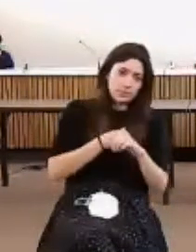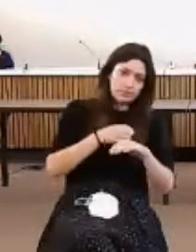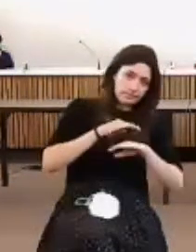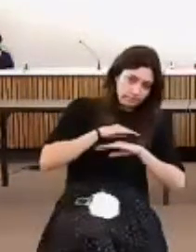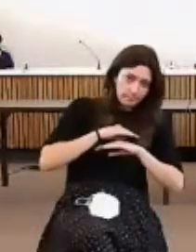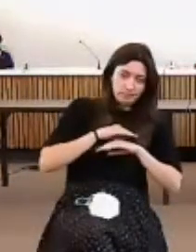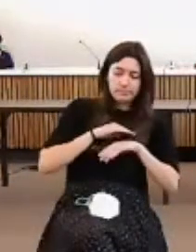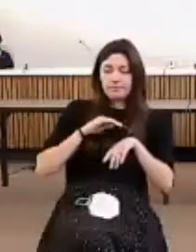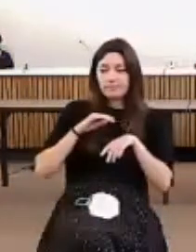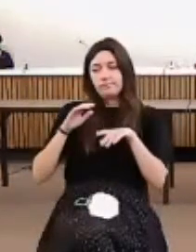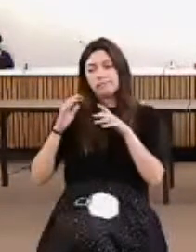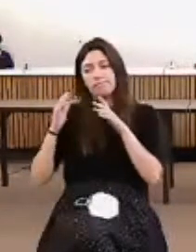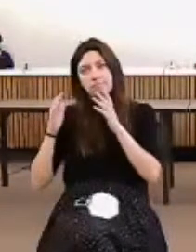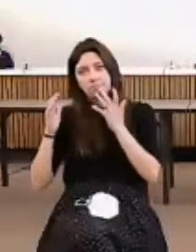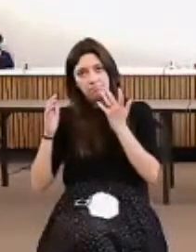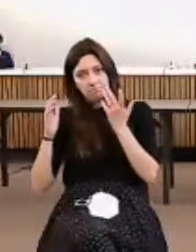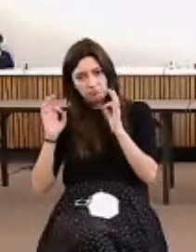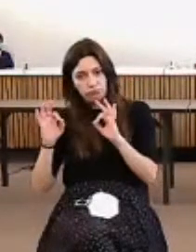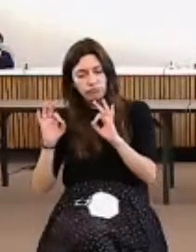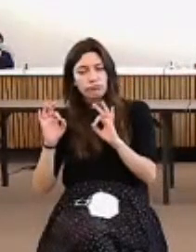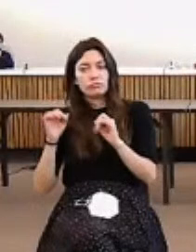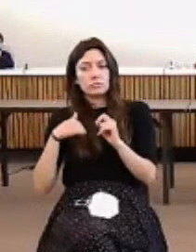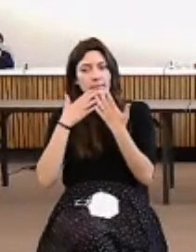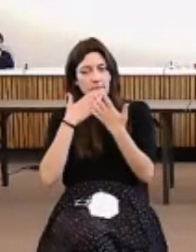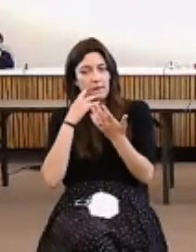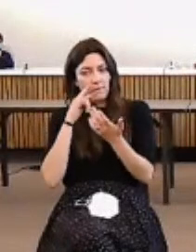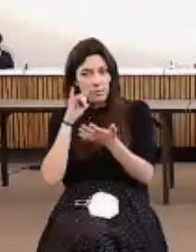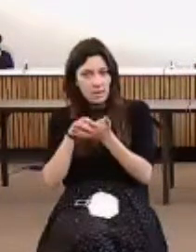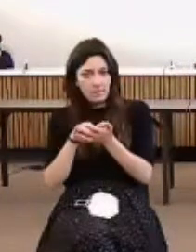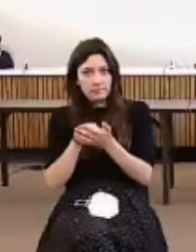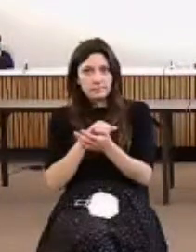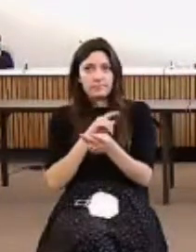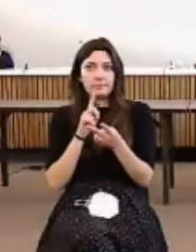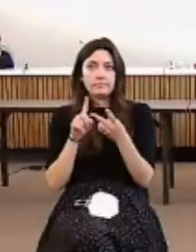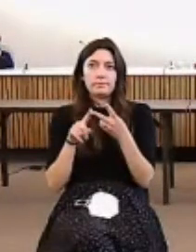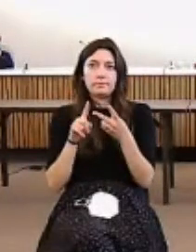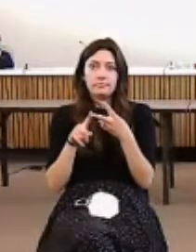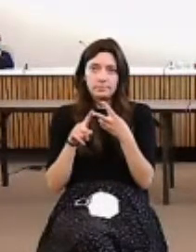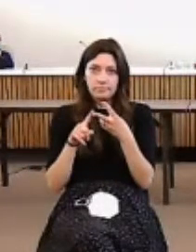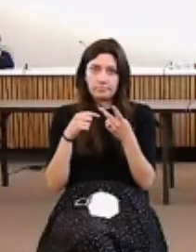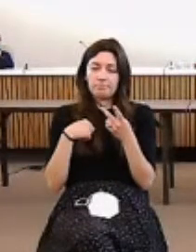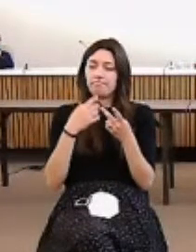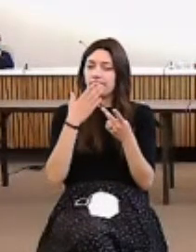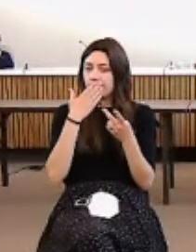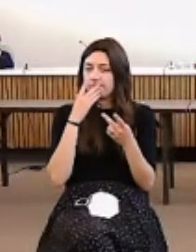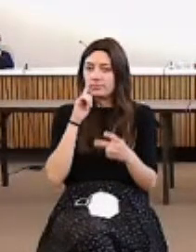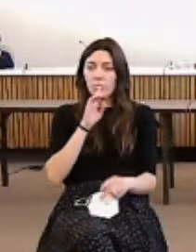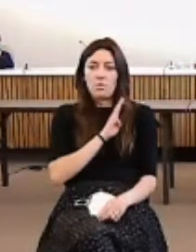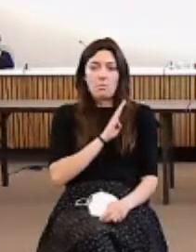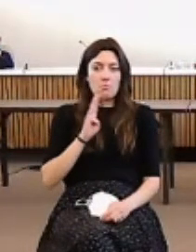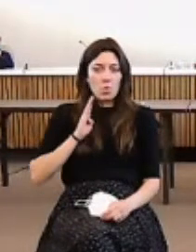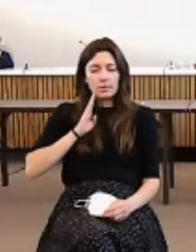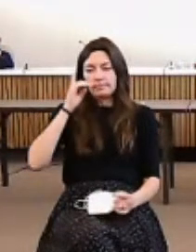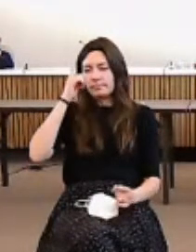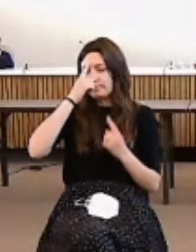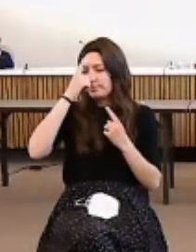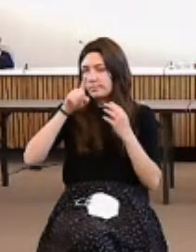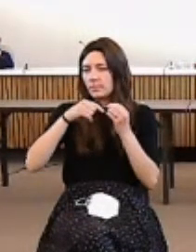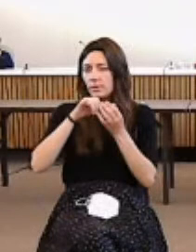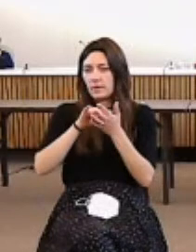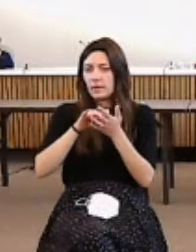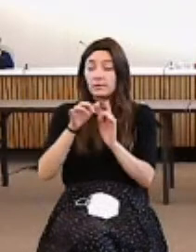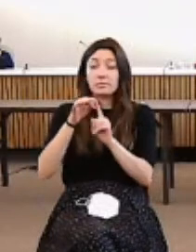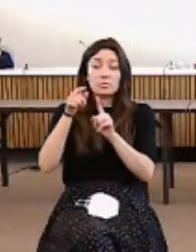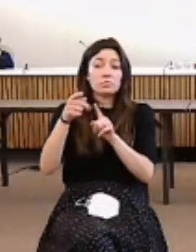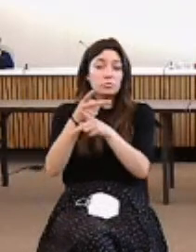that we want to look at for the rest of our lives. So I thank them for that. And I thank the town board for their consideration, especially you, Mr.